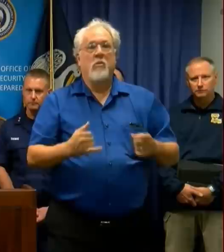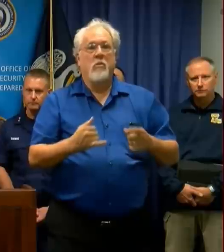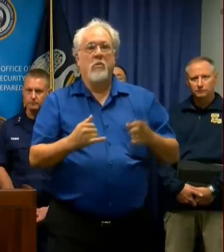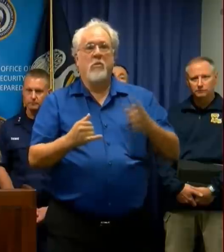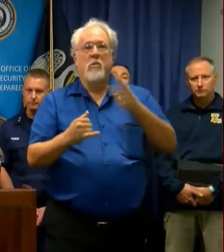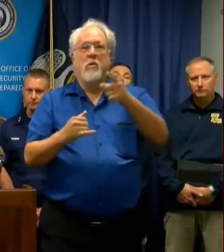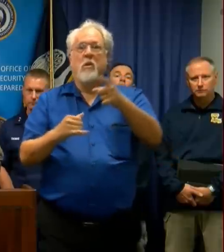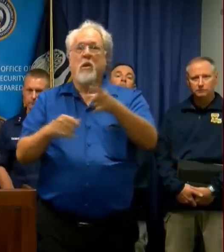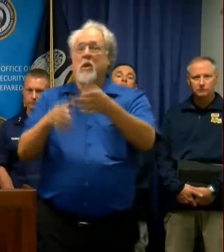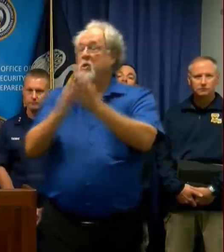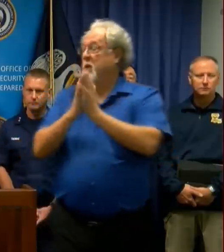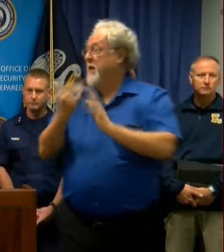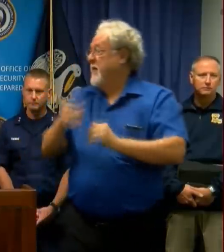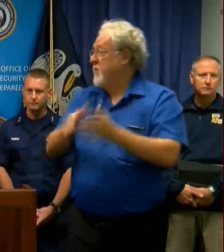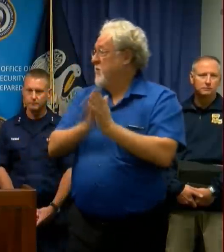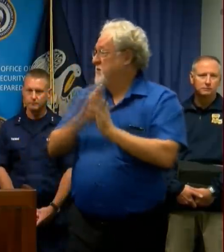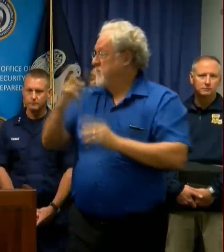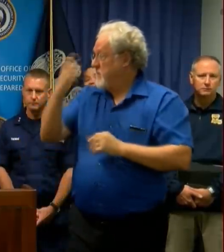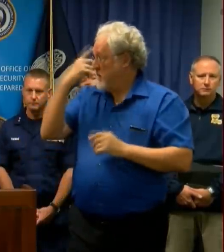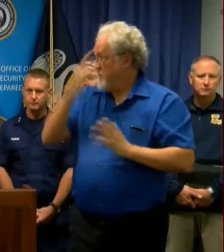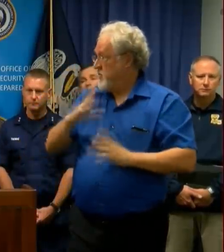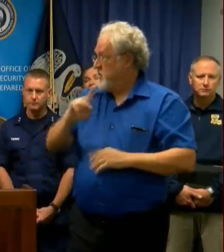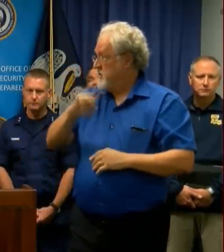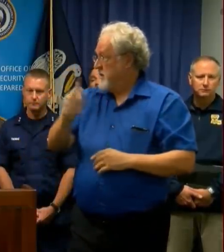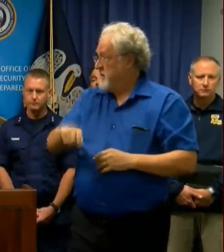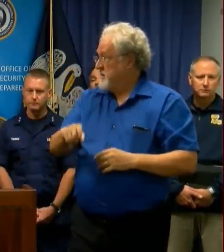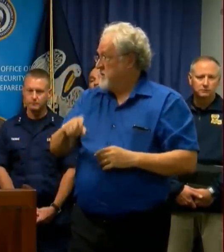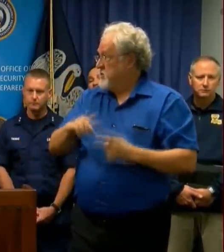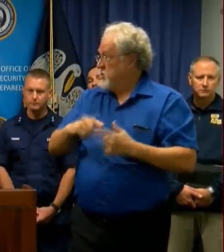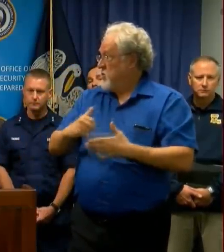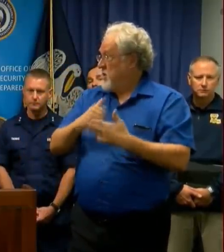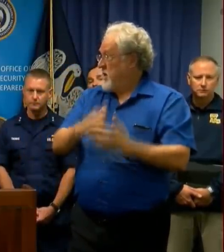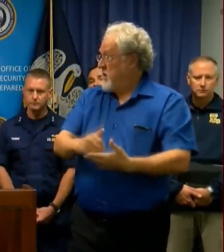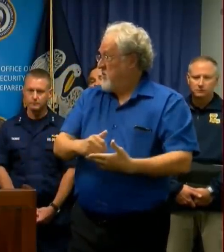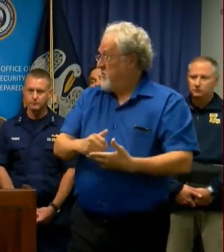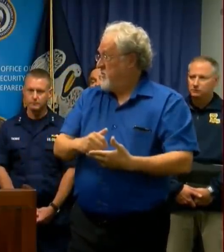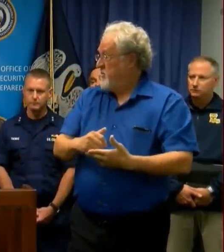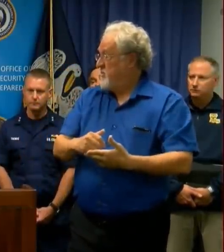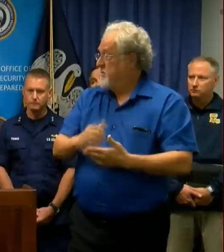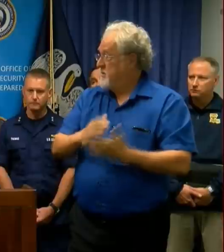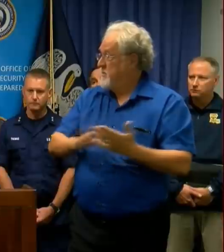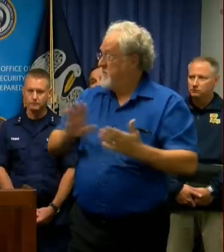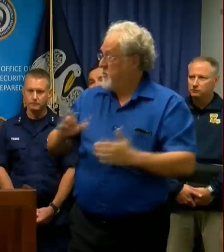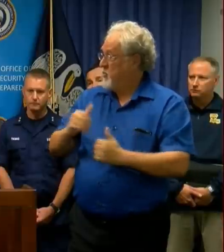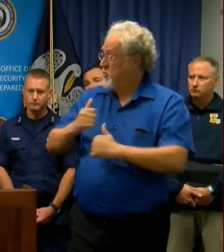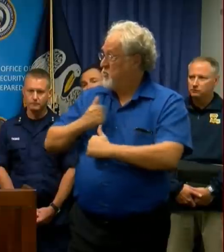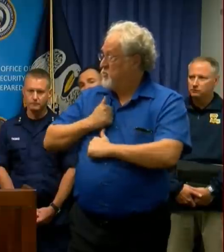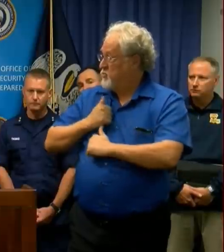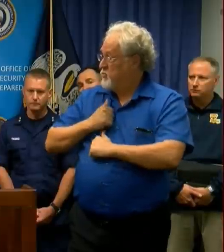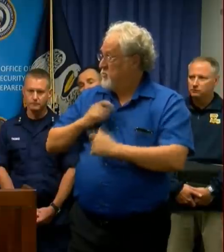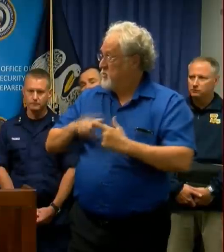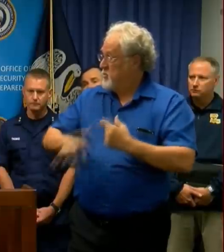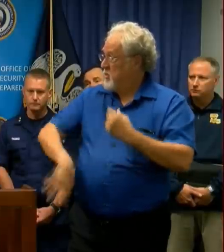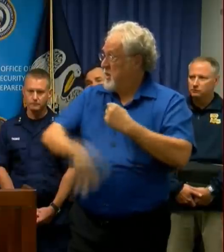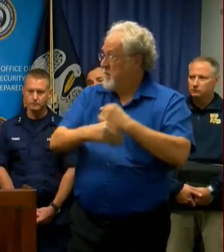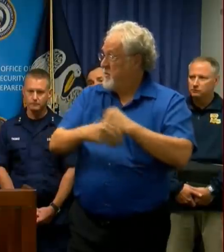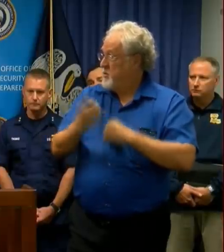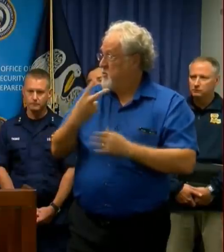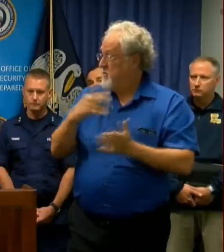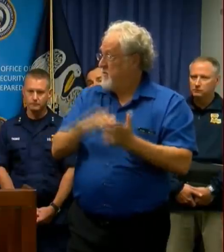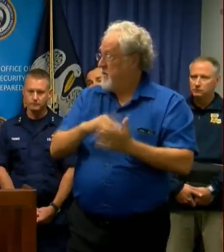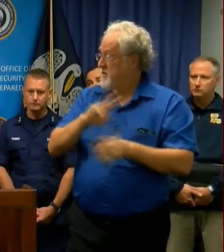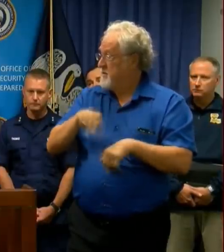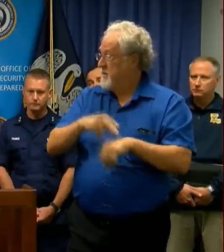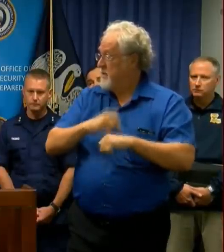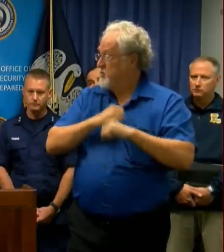you received any requests from the governor of Texas to help mobilize some of your troops to supplement the 12,000